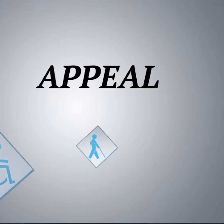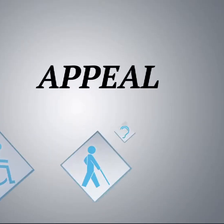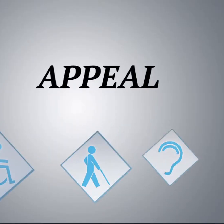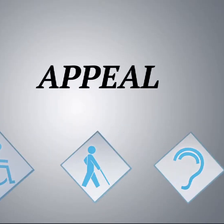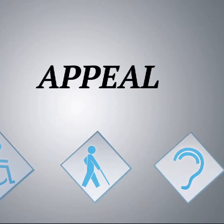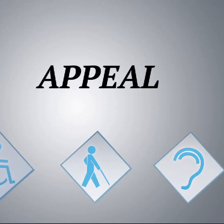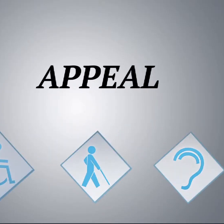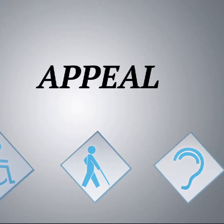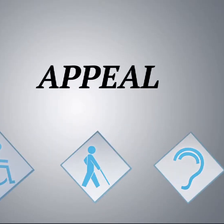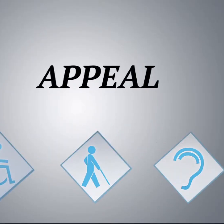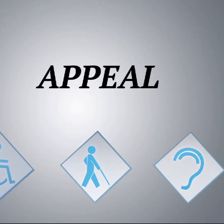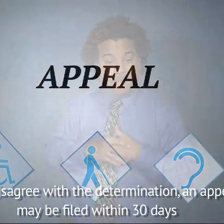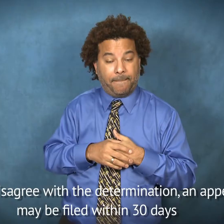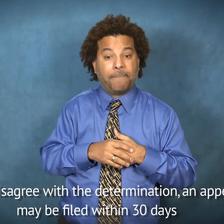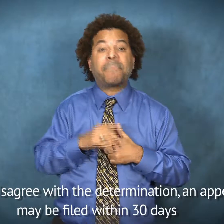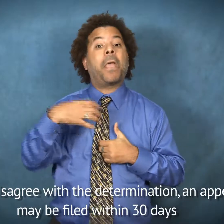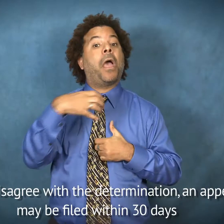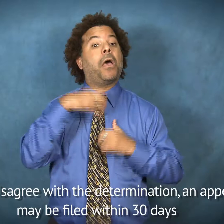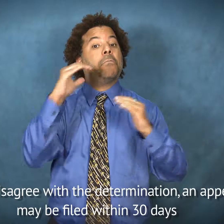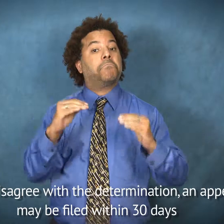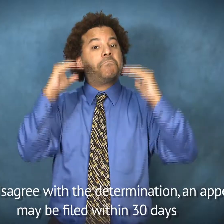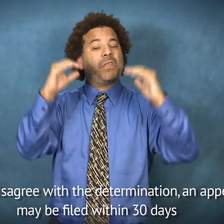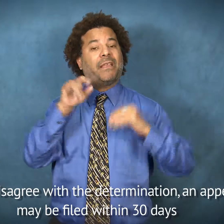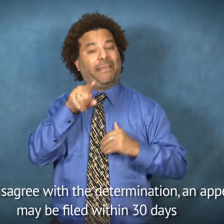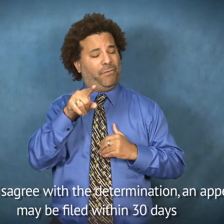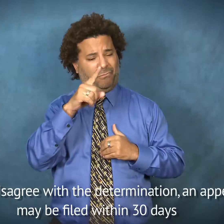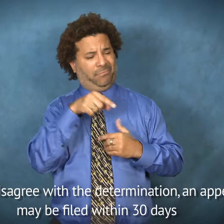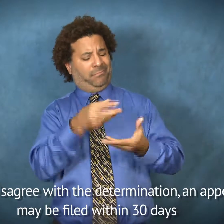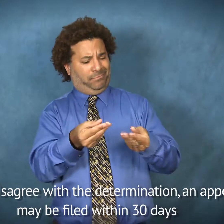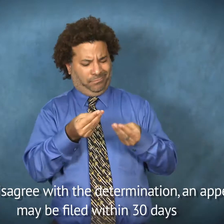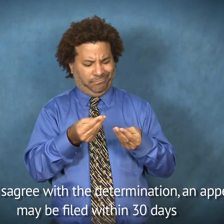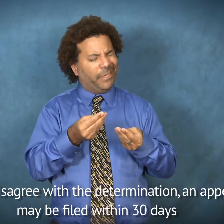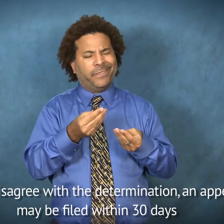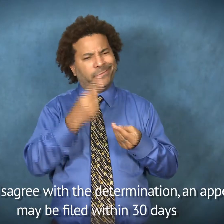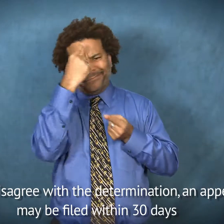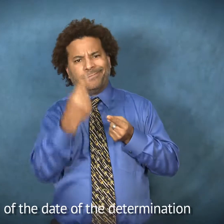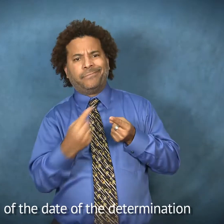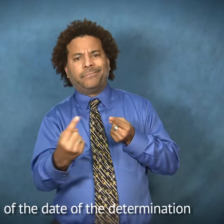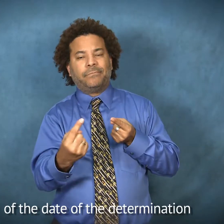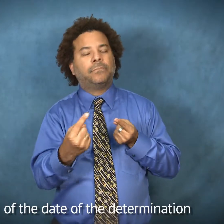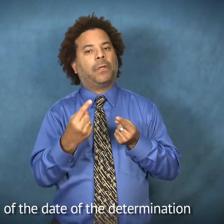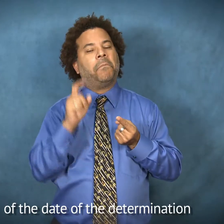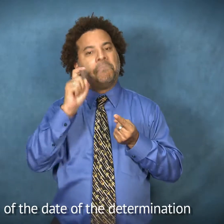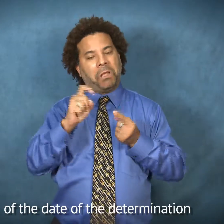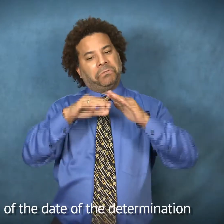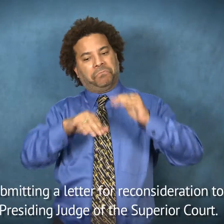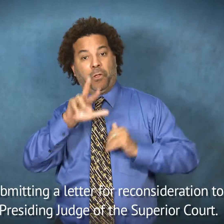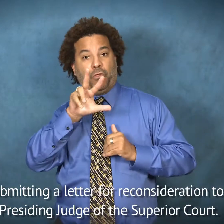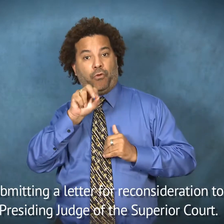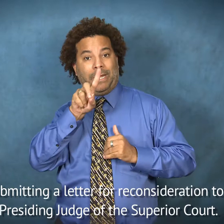Appeal. If you disagree with the determination, an appeal may be filed within 30 days of the date of the determination by submitting a